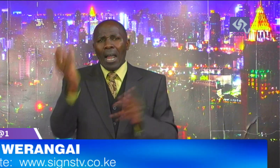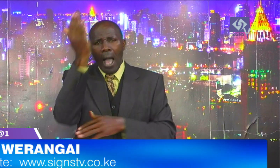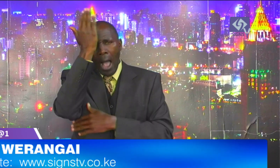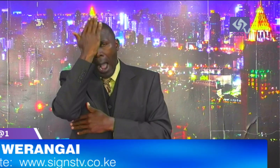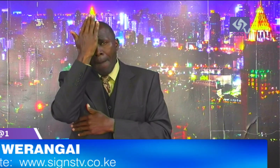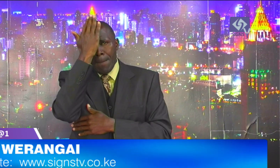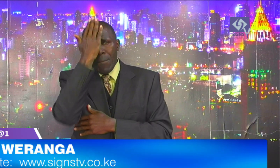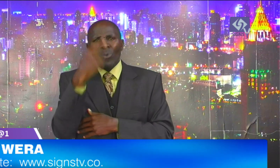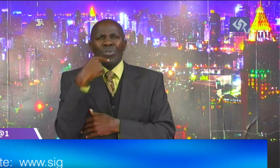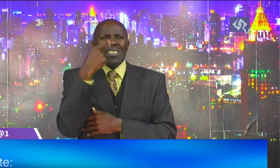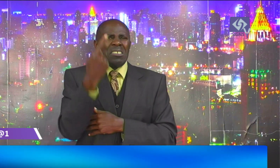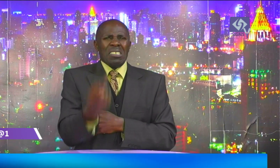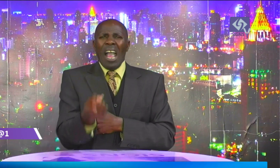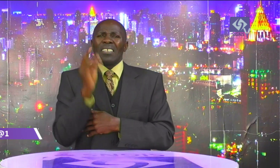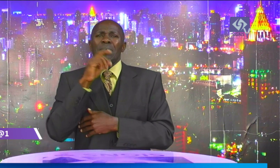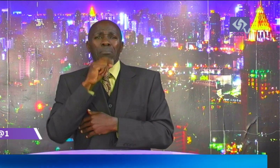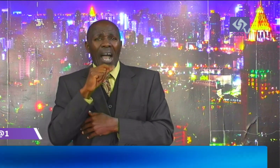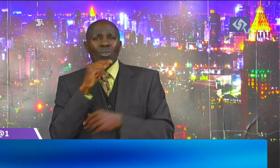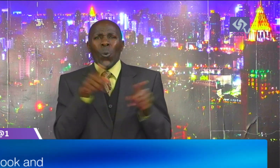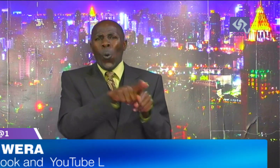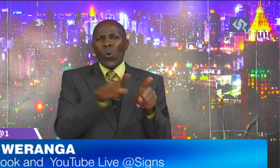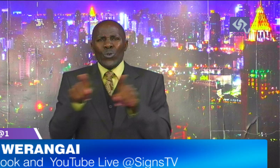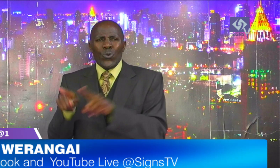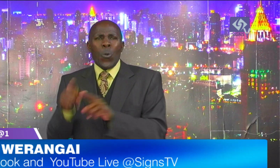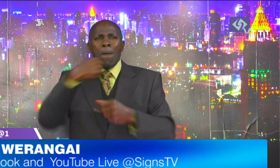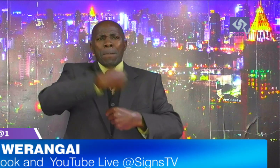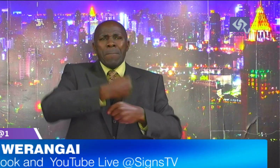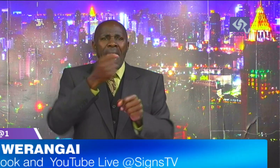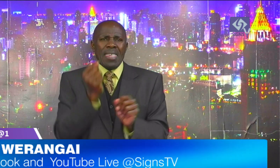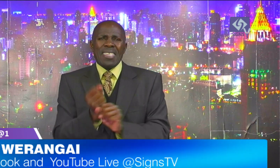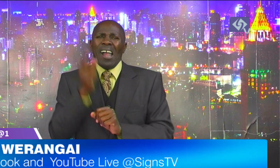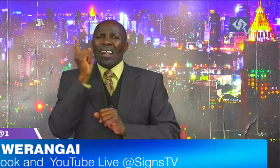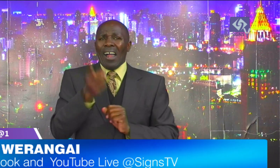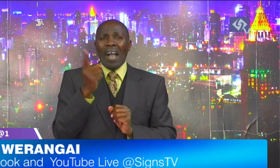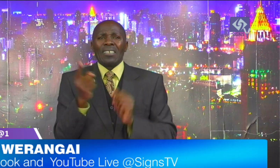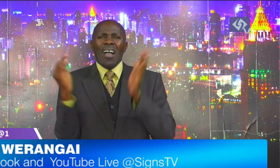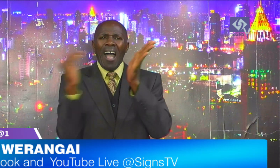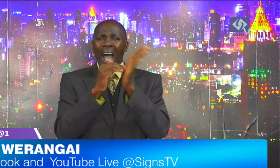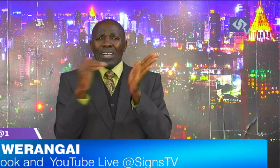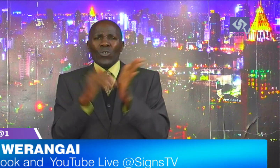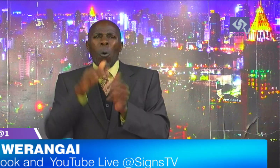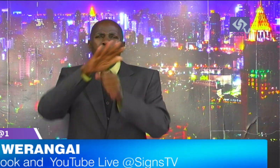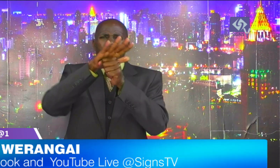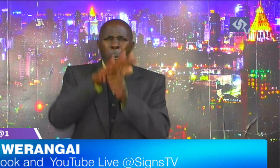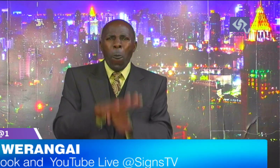He has accused Odinga of being hypocrite, saying he has also made threats